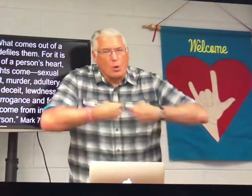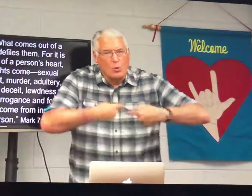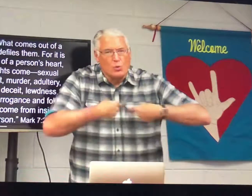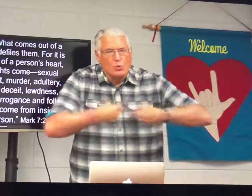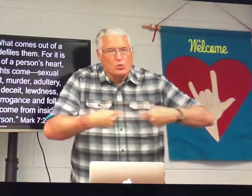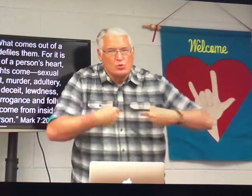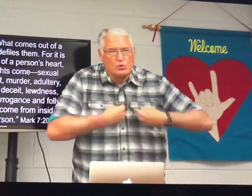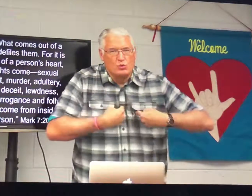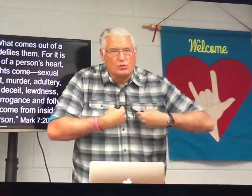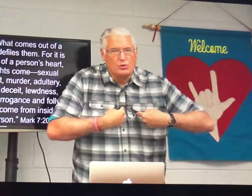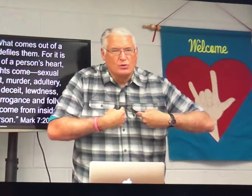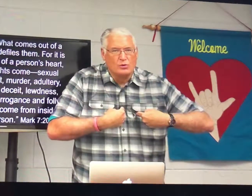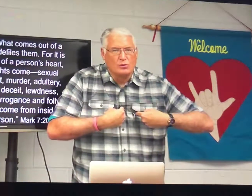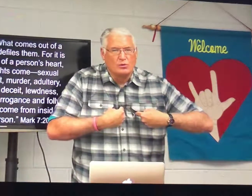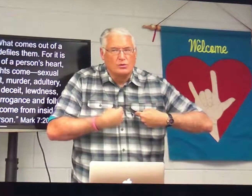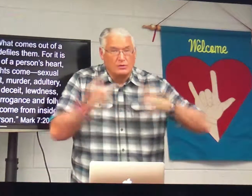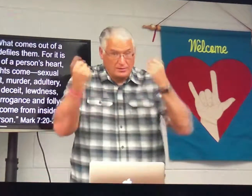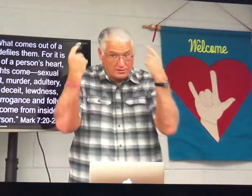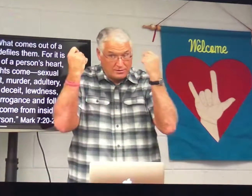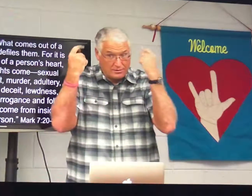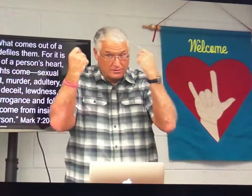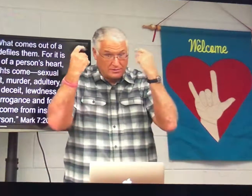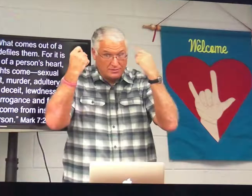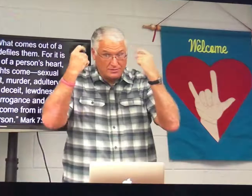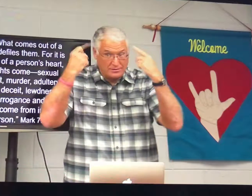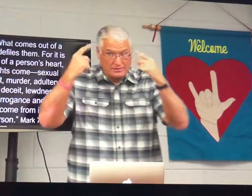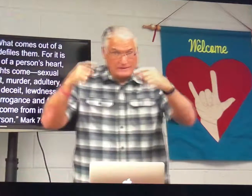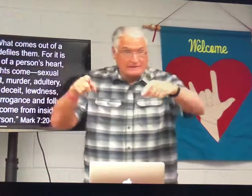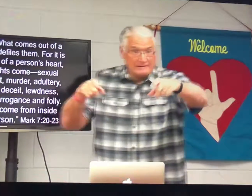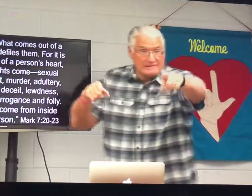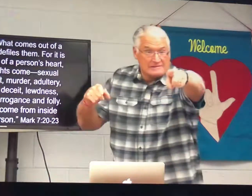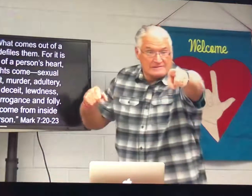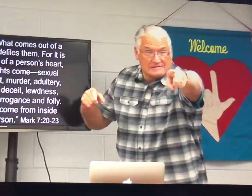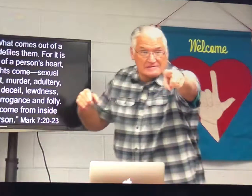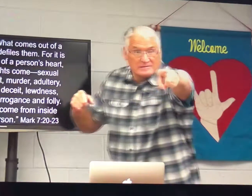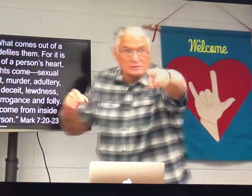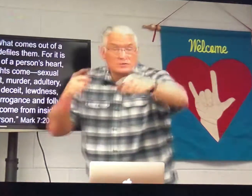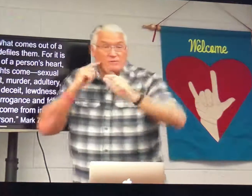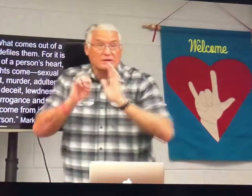hit. But for him, in his heart and mind, he's thinking he should have made that play.